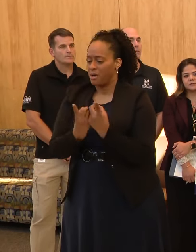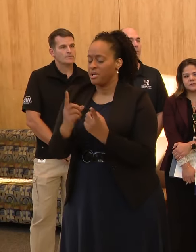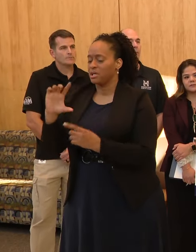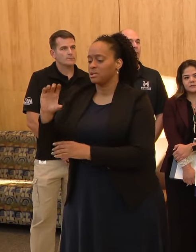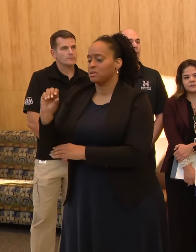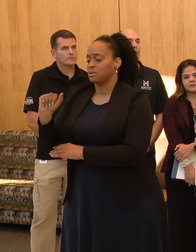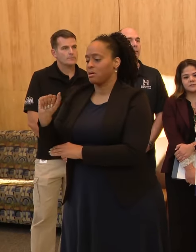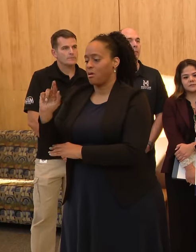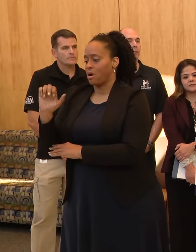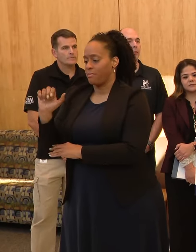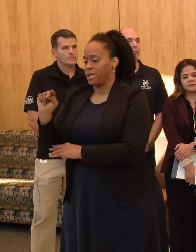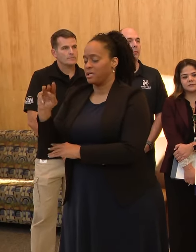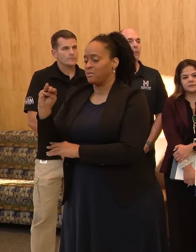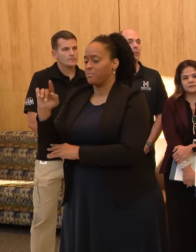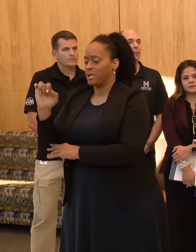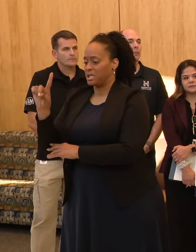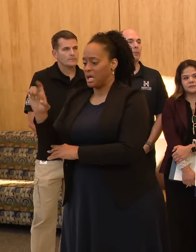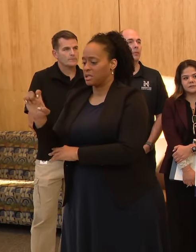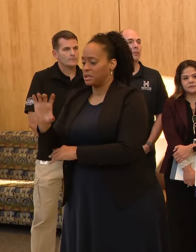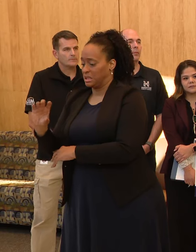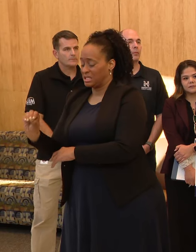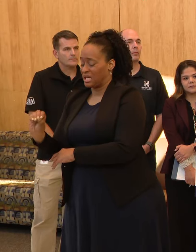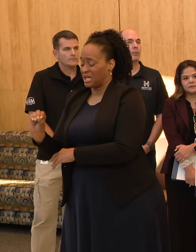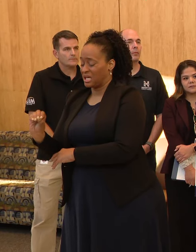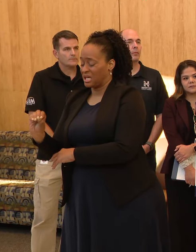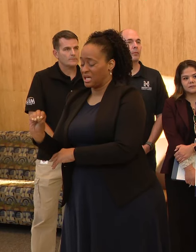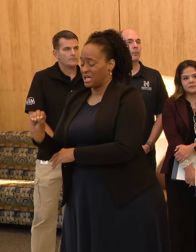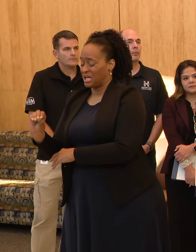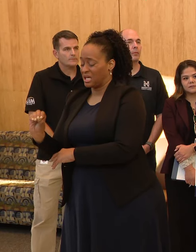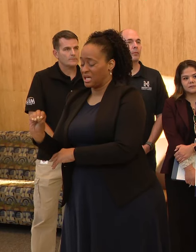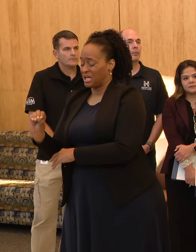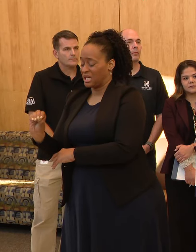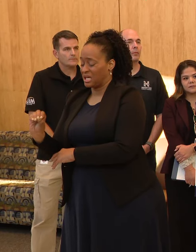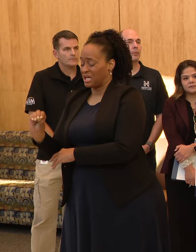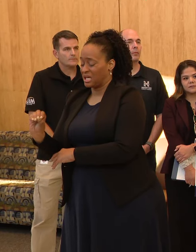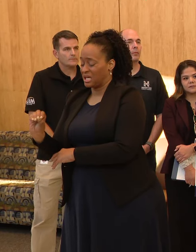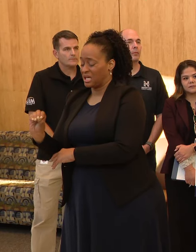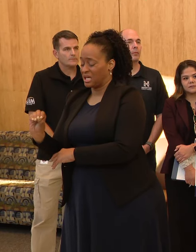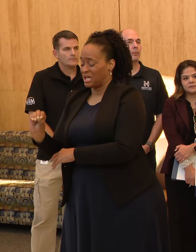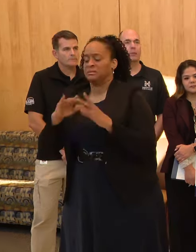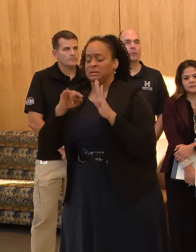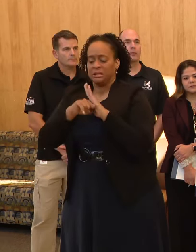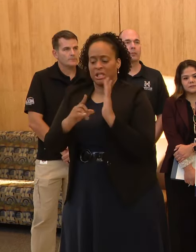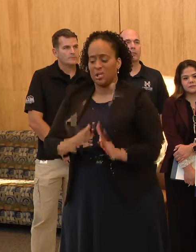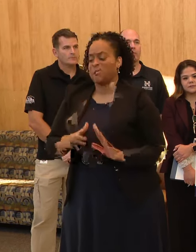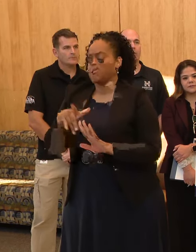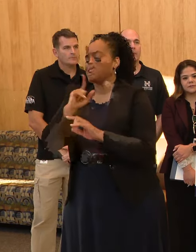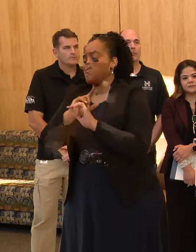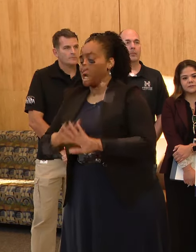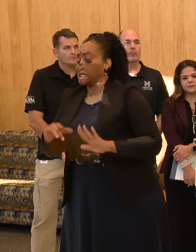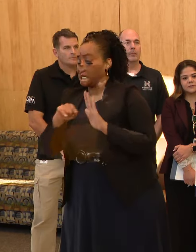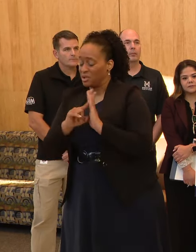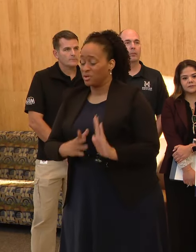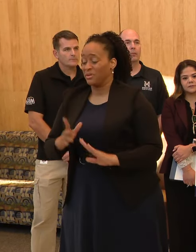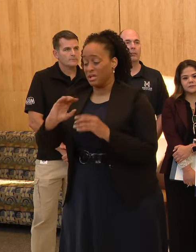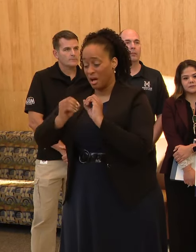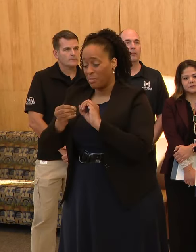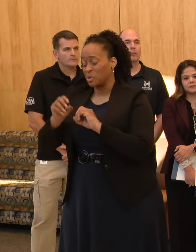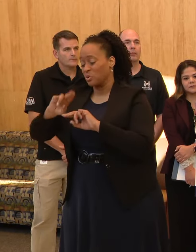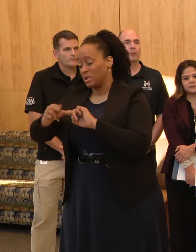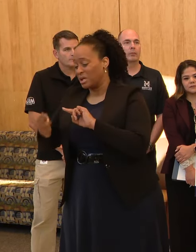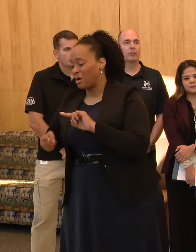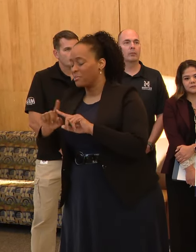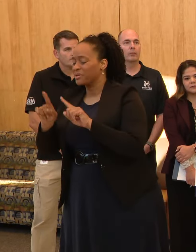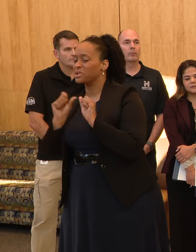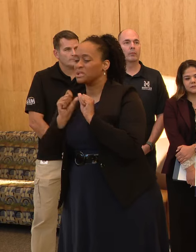monoxide poisoning, as it is one of the deadly killers numbers are going down, but